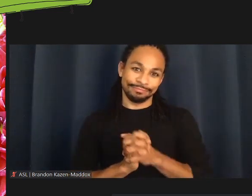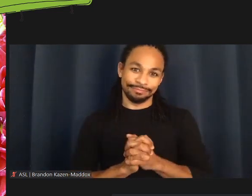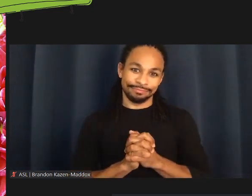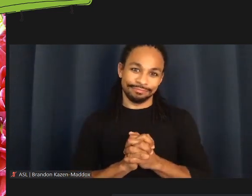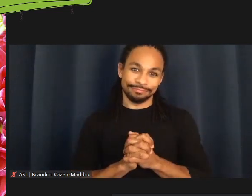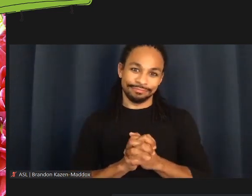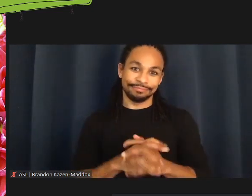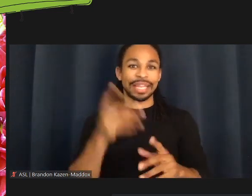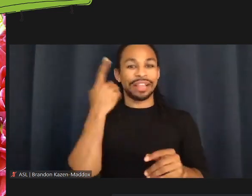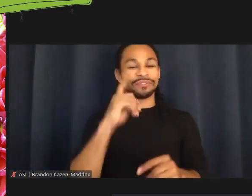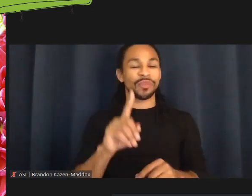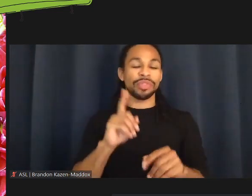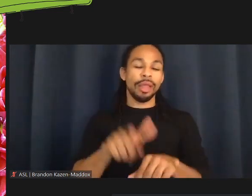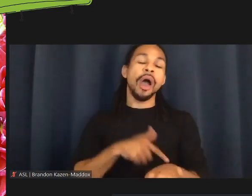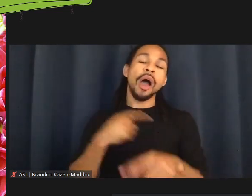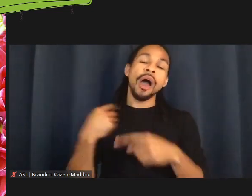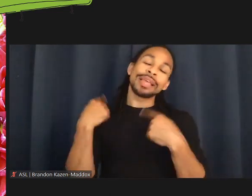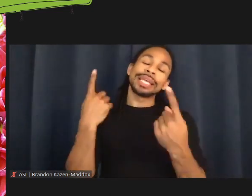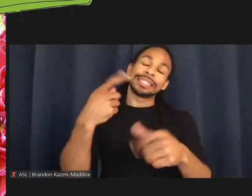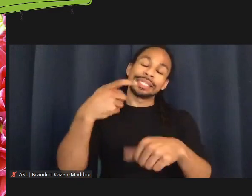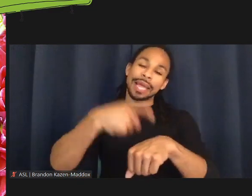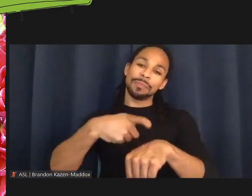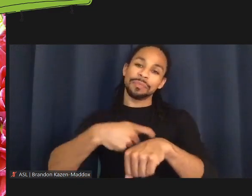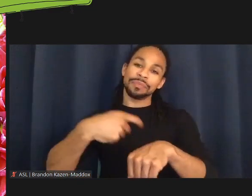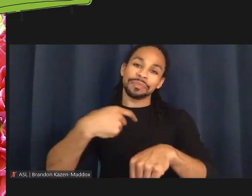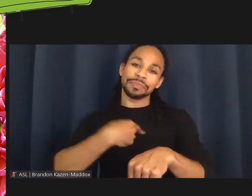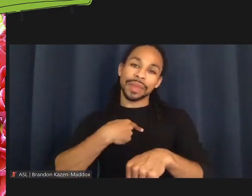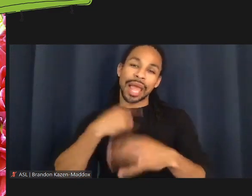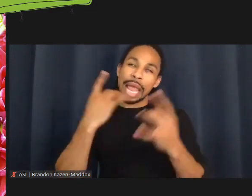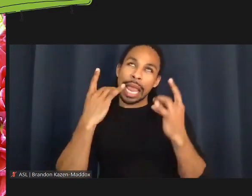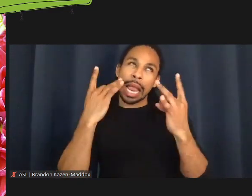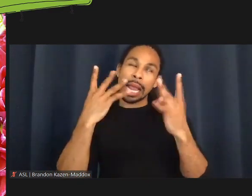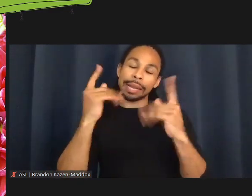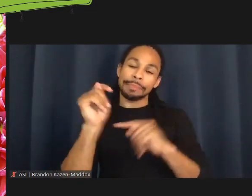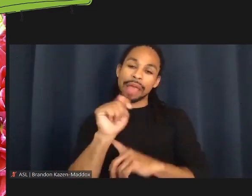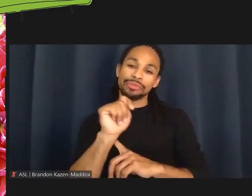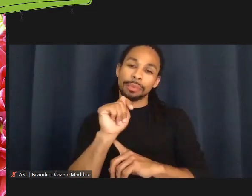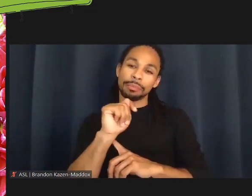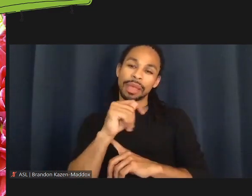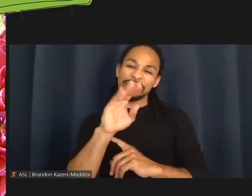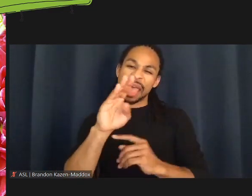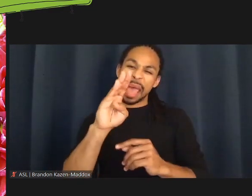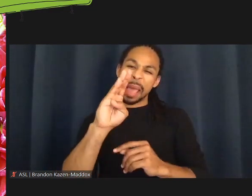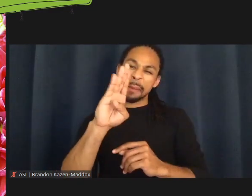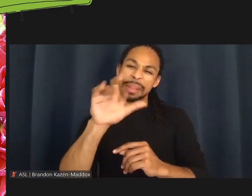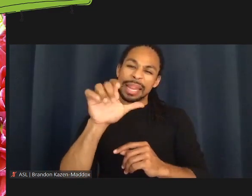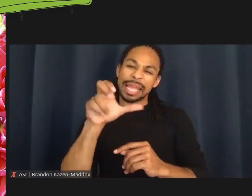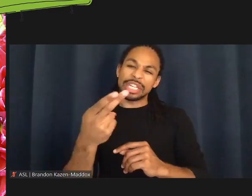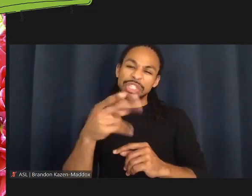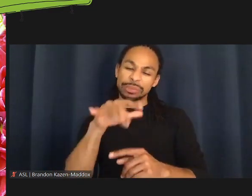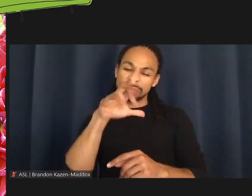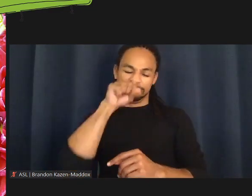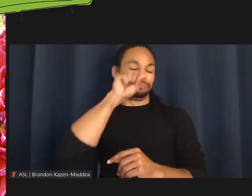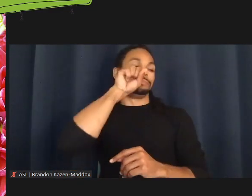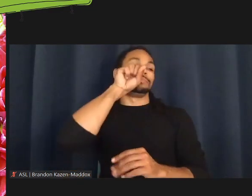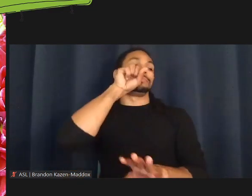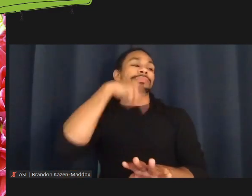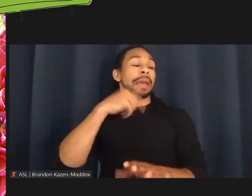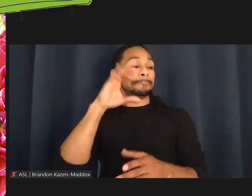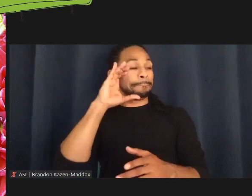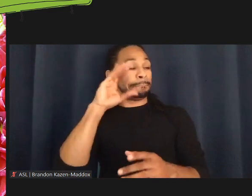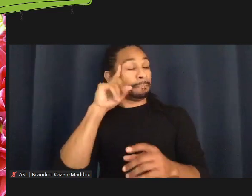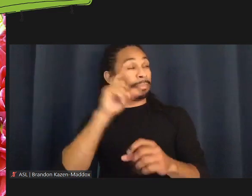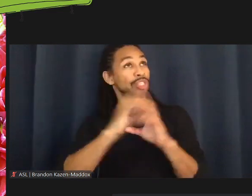For the longest time, I dreaded bathrooms. The bleach singeing my nostrils, I pictured my brown mama in